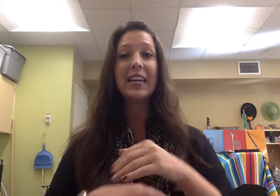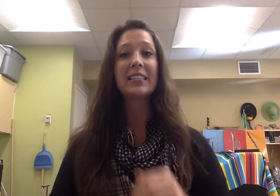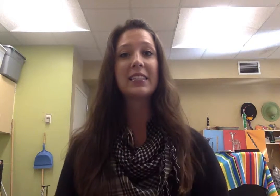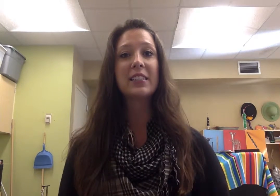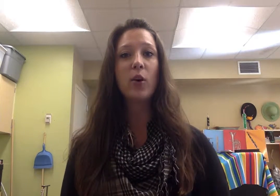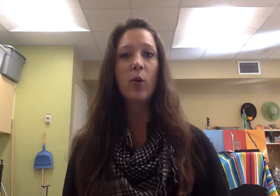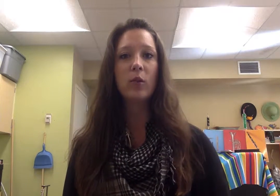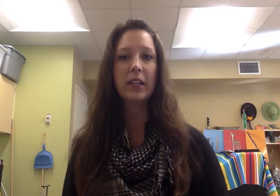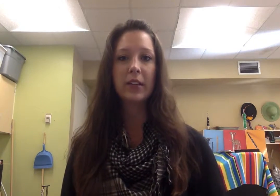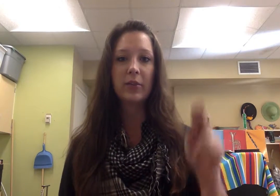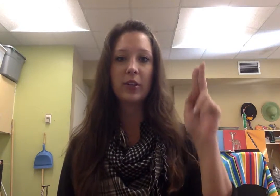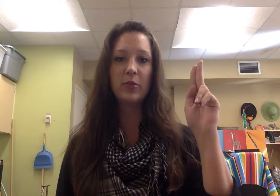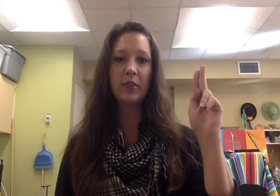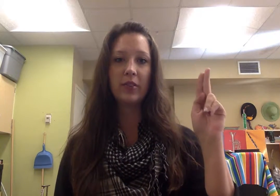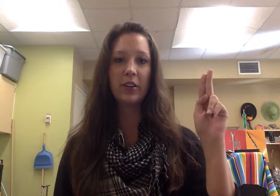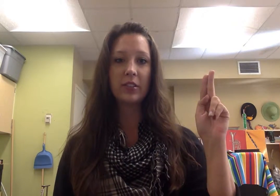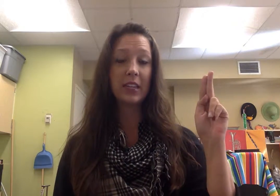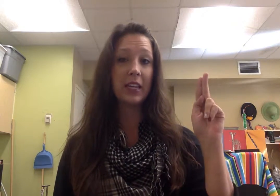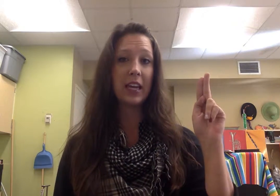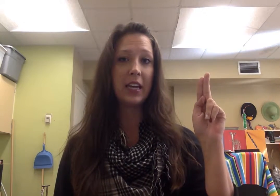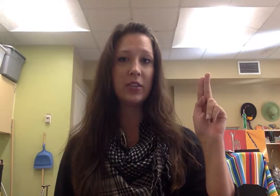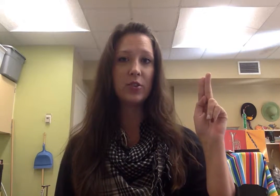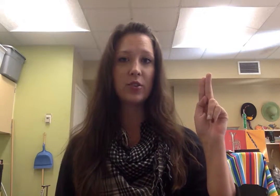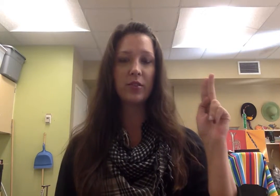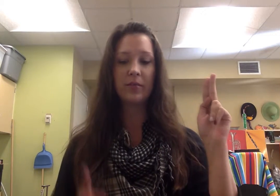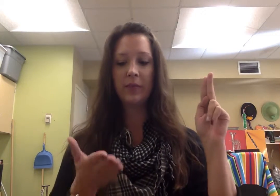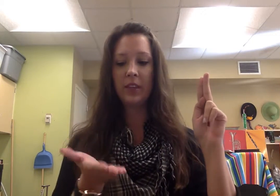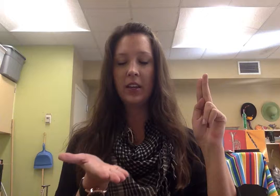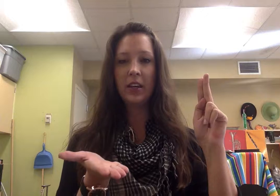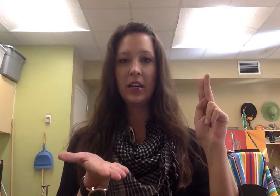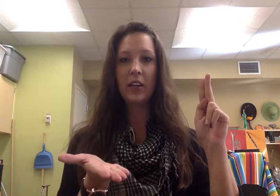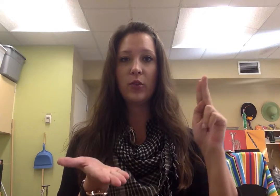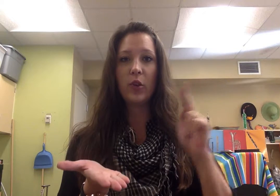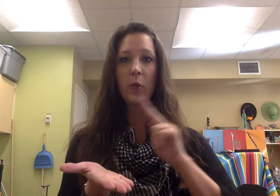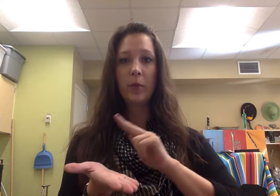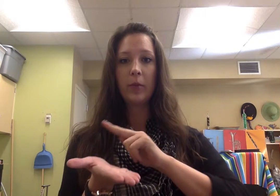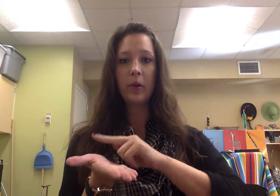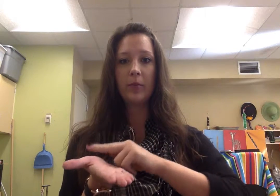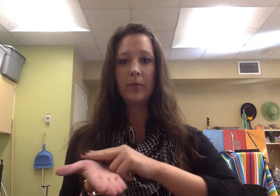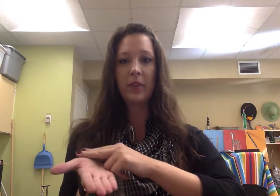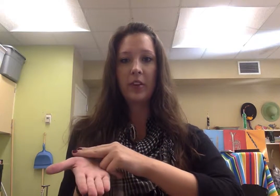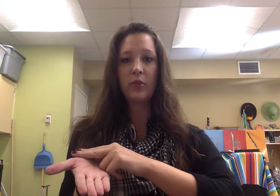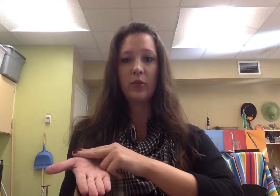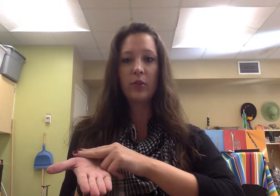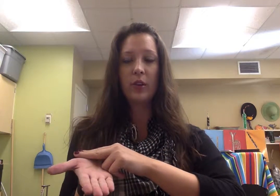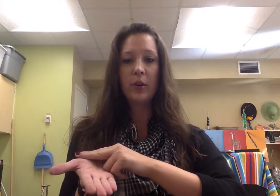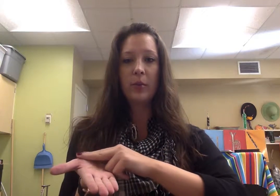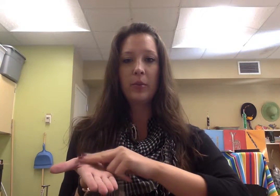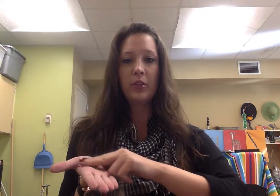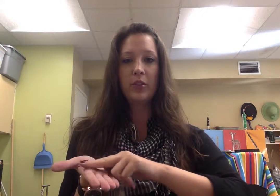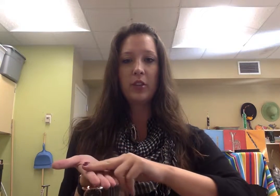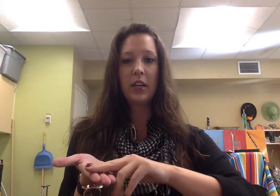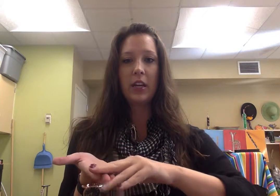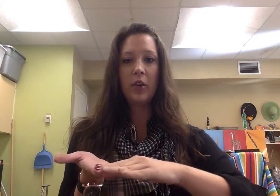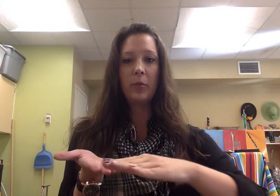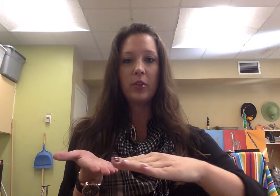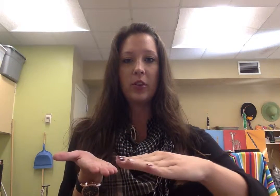Next is holy. We're going to do our fingers like the H into an open palm, and you push and open your